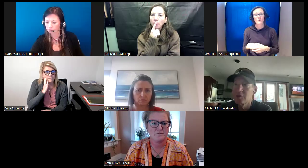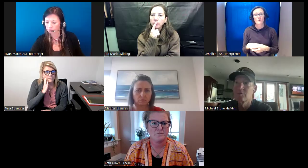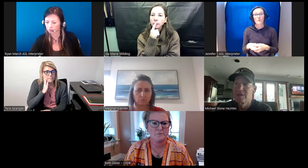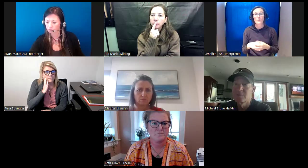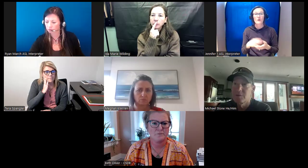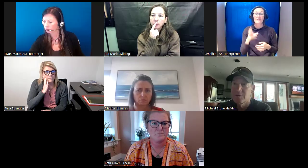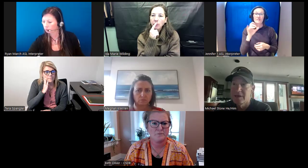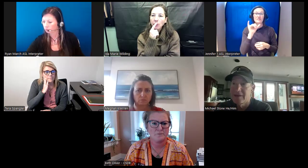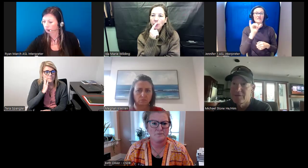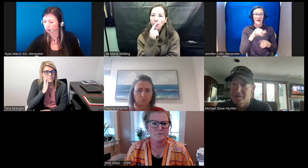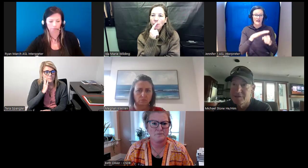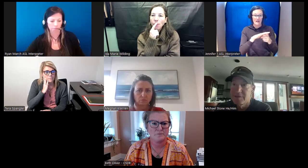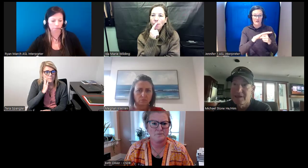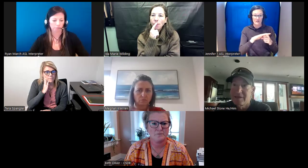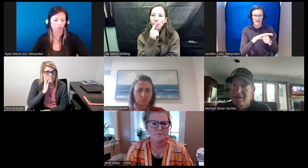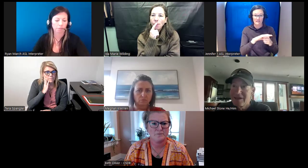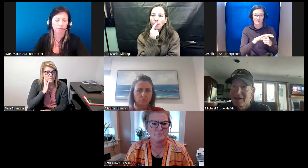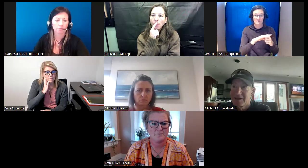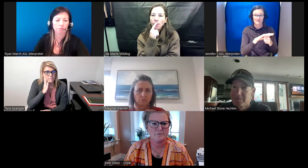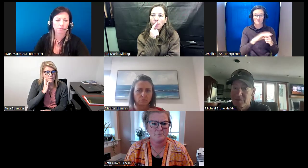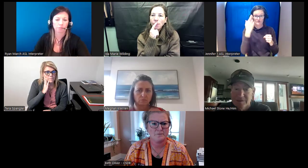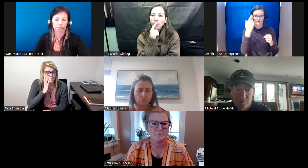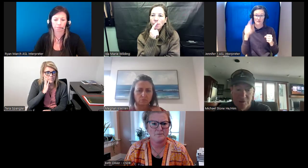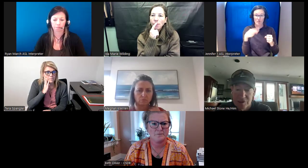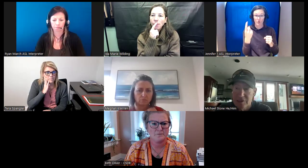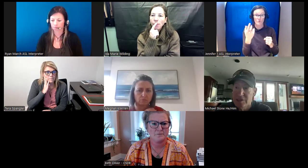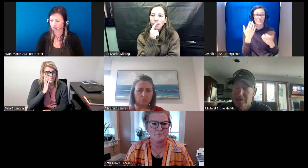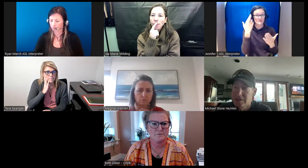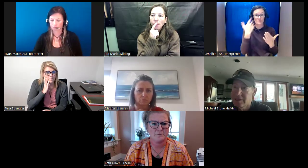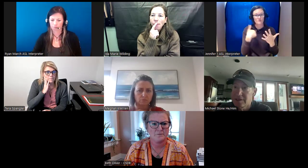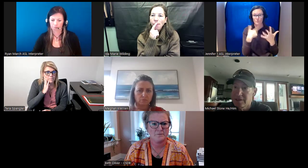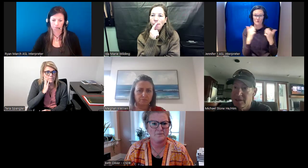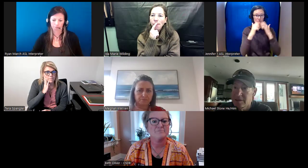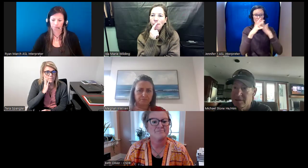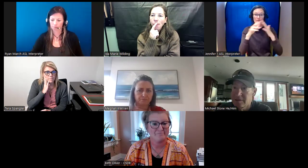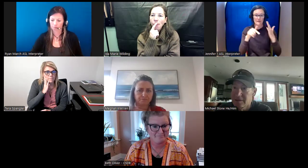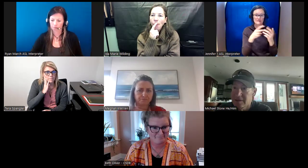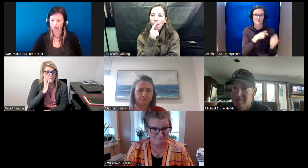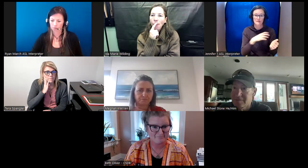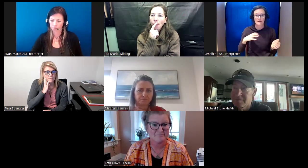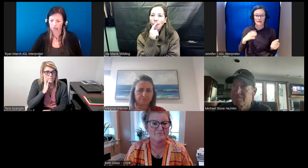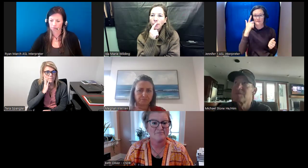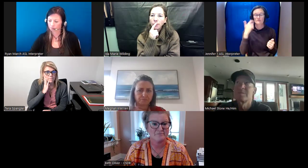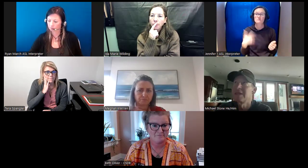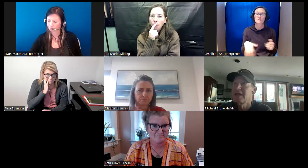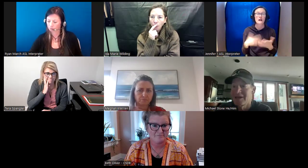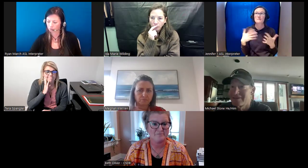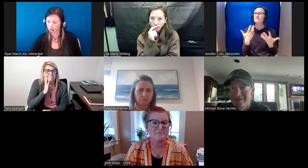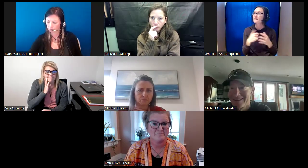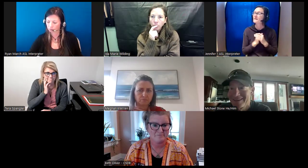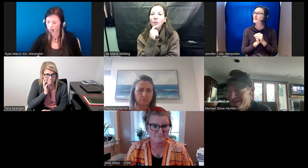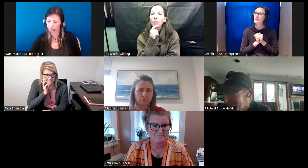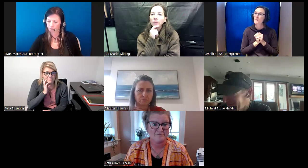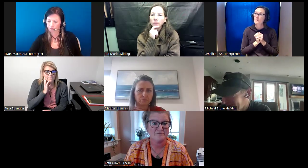the sole reason we were going to have this committee. This was just such a